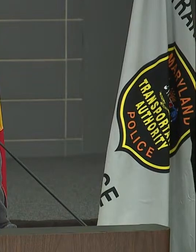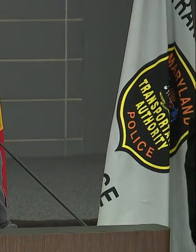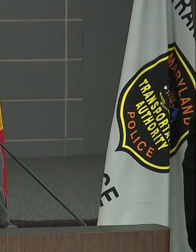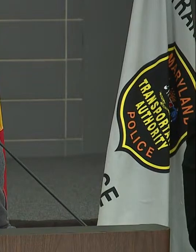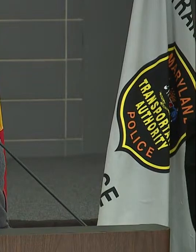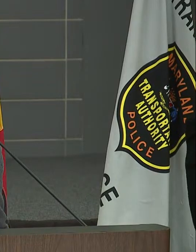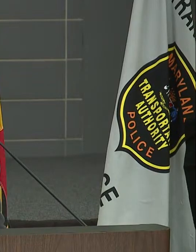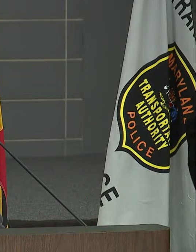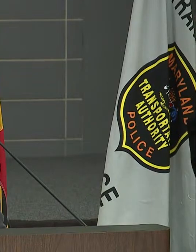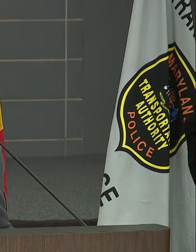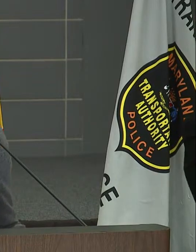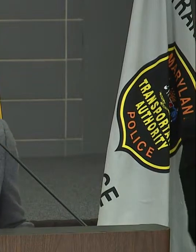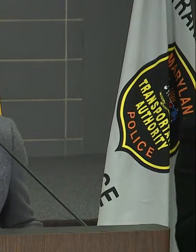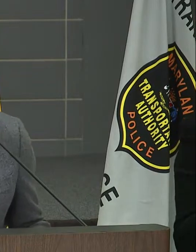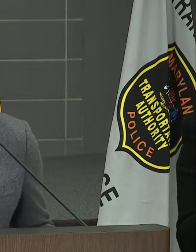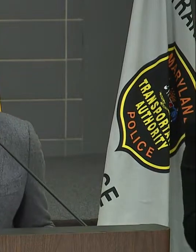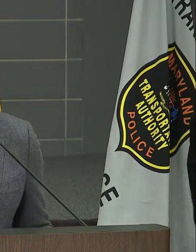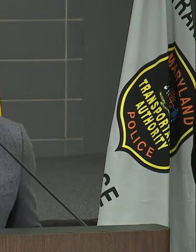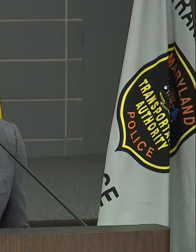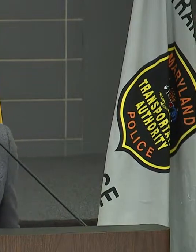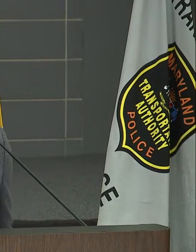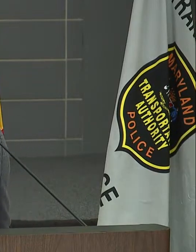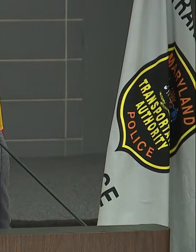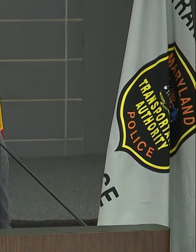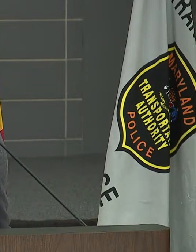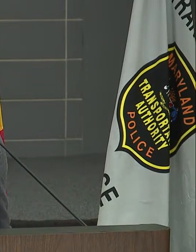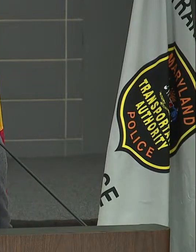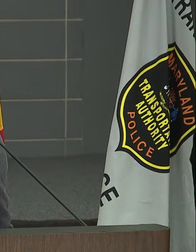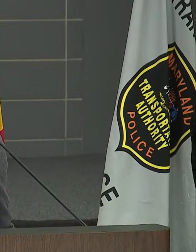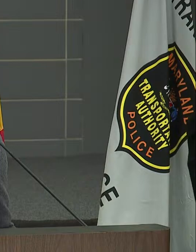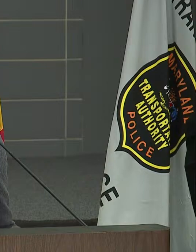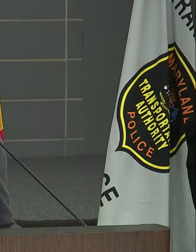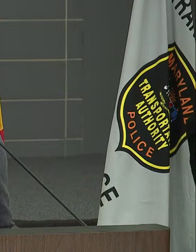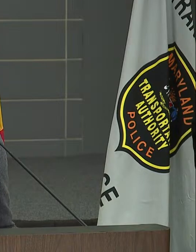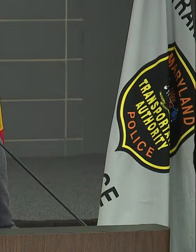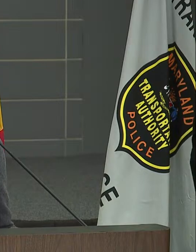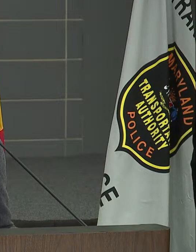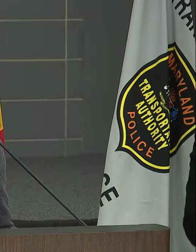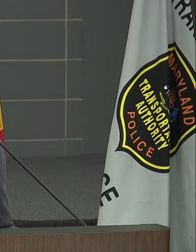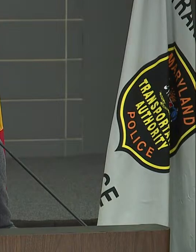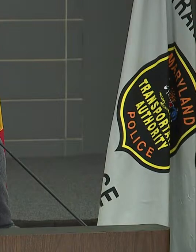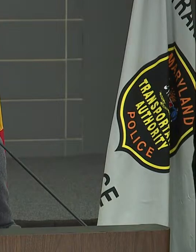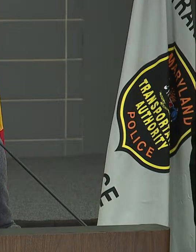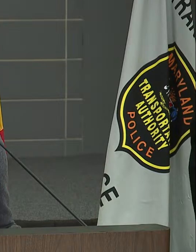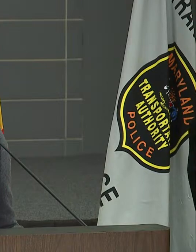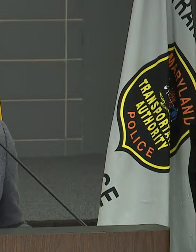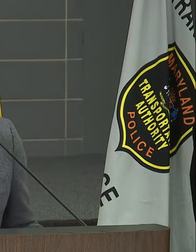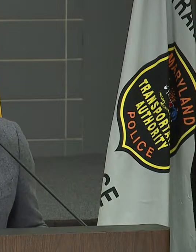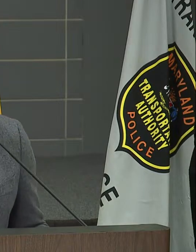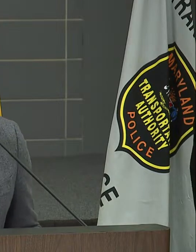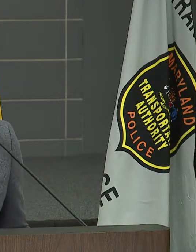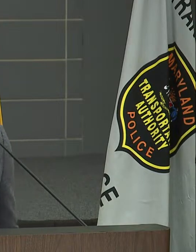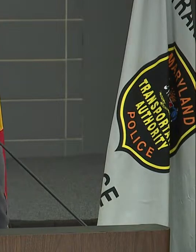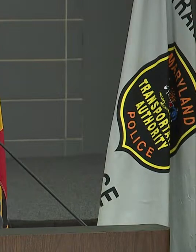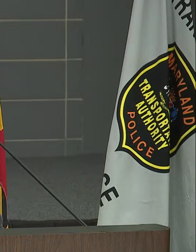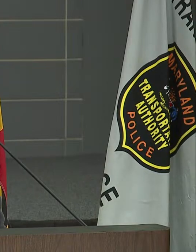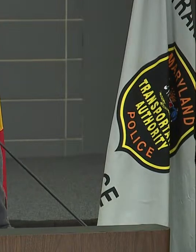the universities and R&D hubs are to fostering American technology and health innovation that shape this